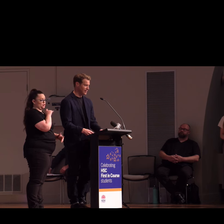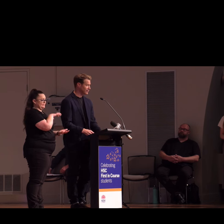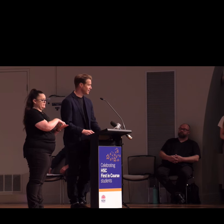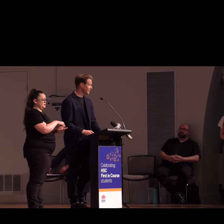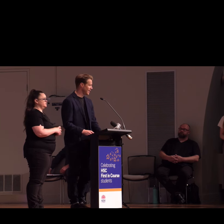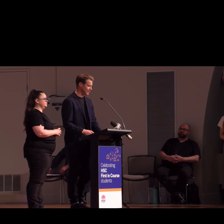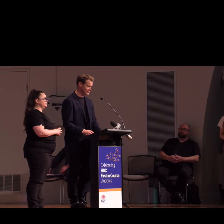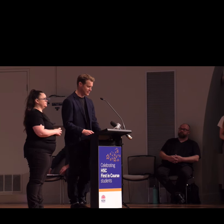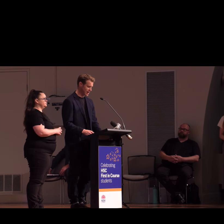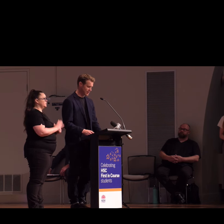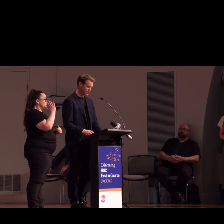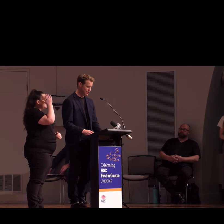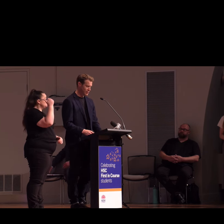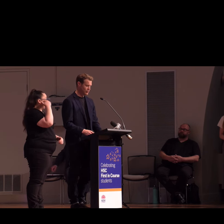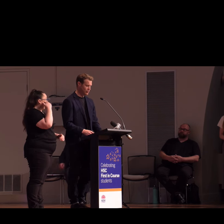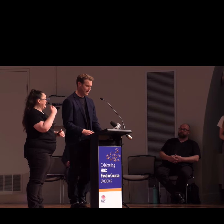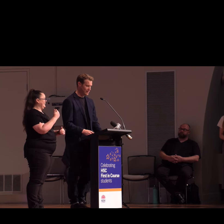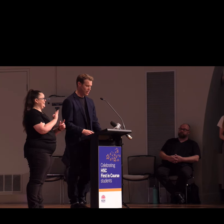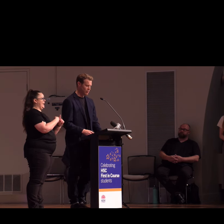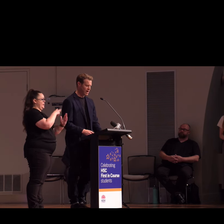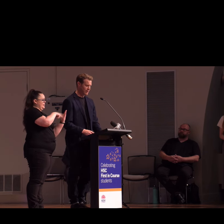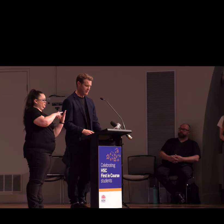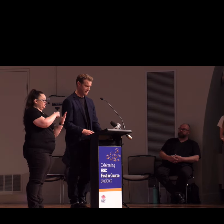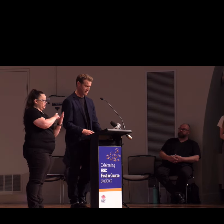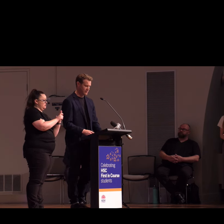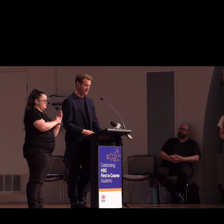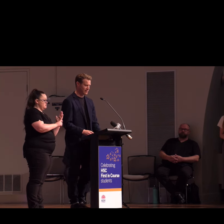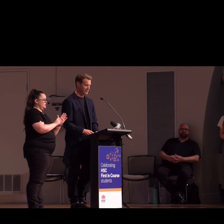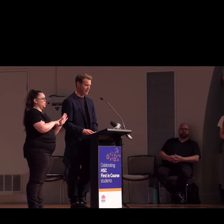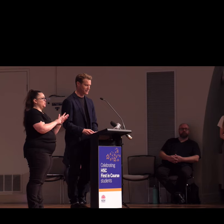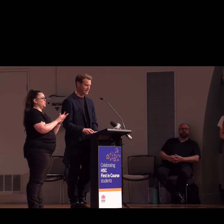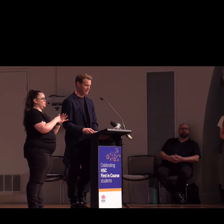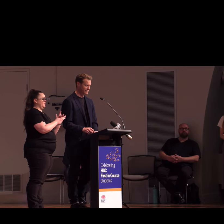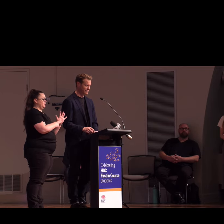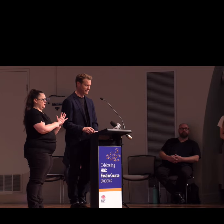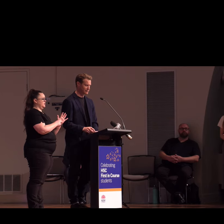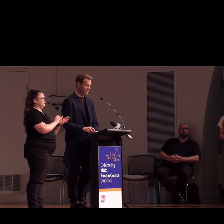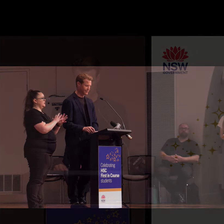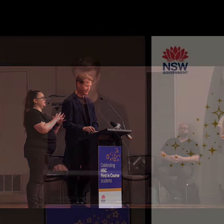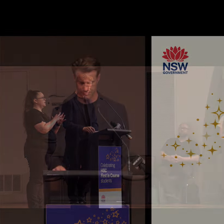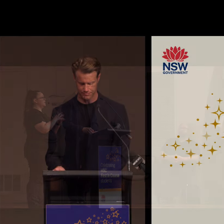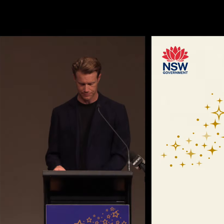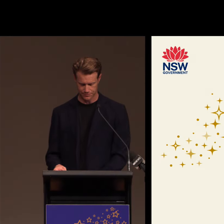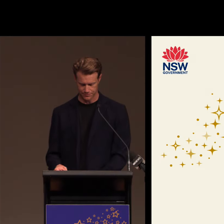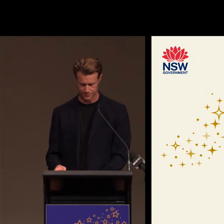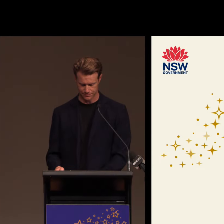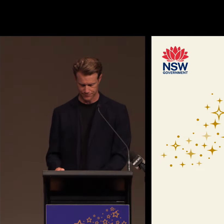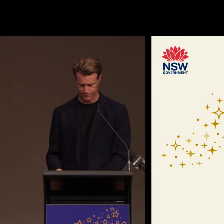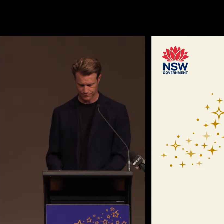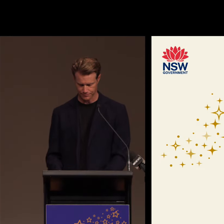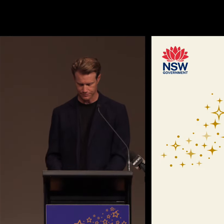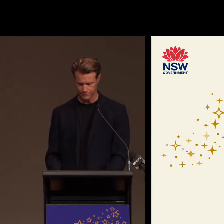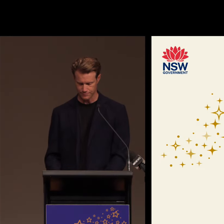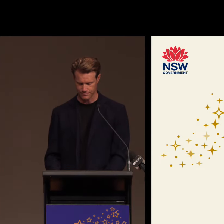In Korean and Literature, Yubin Huang, Secondary College of Languages, Strathfield.